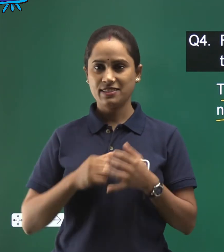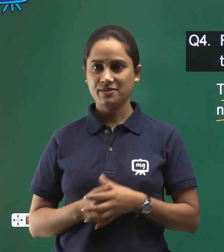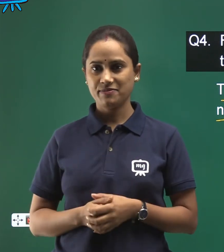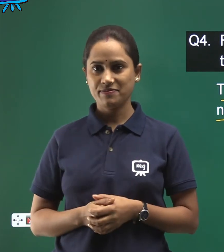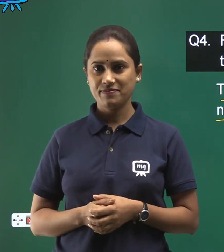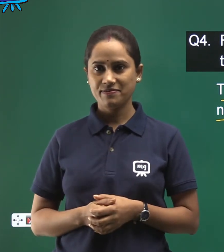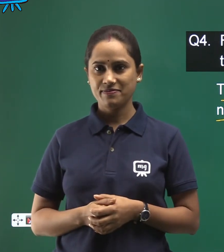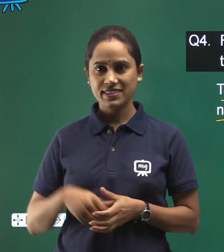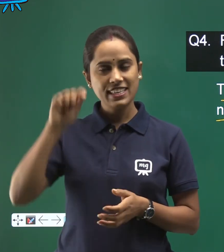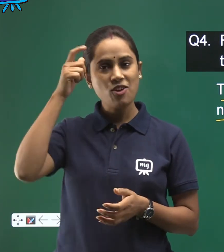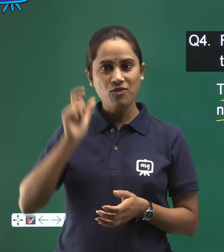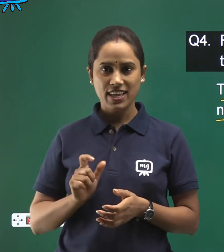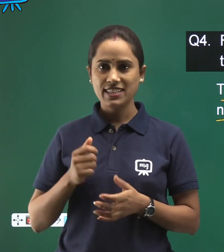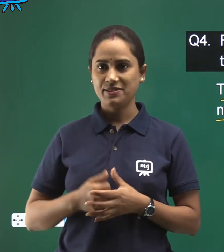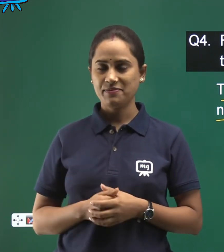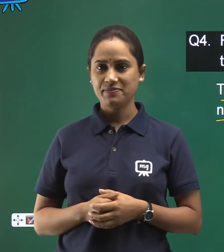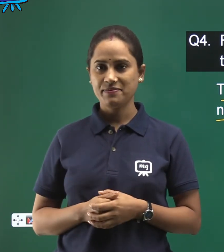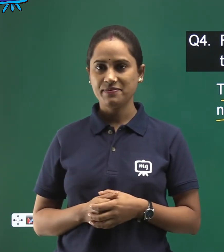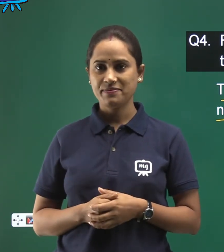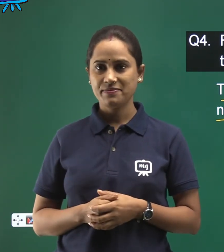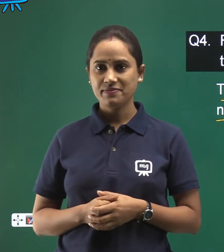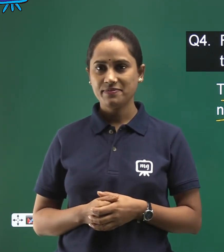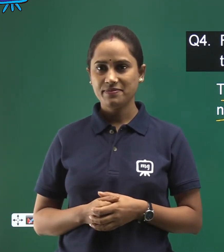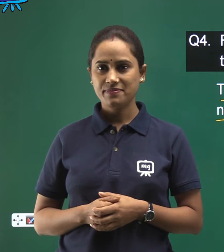WHALES, whales.